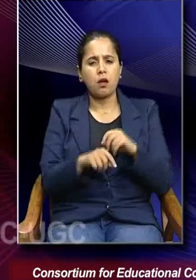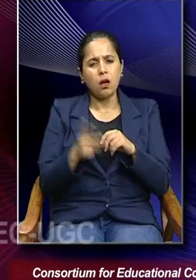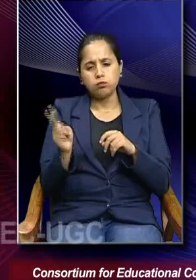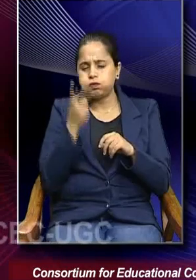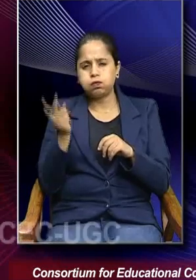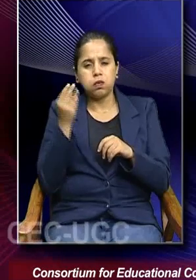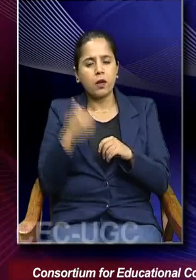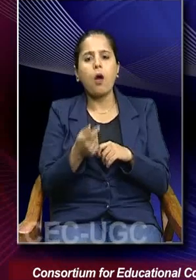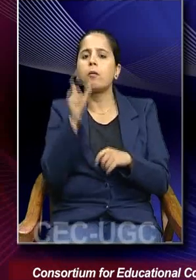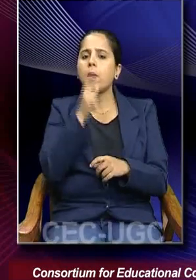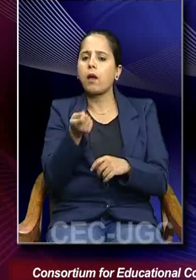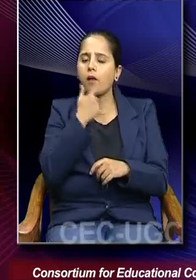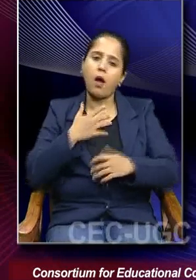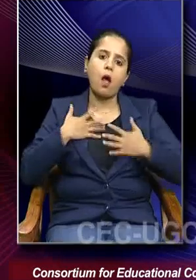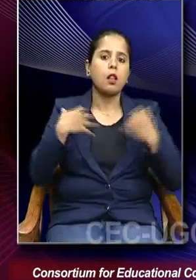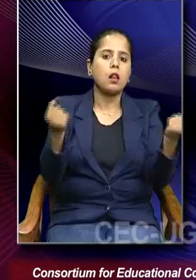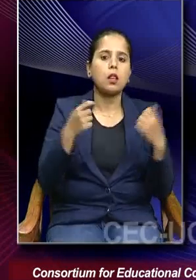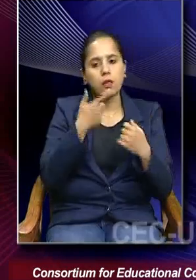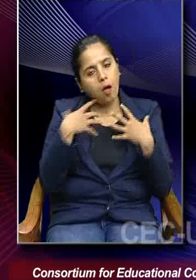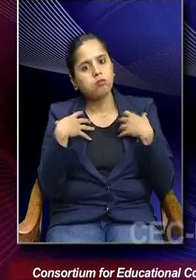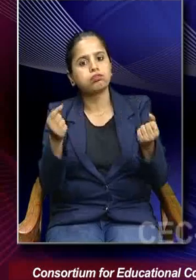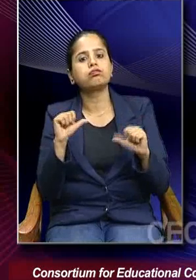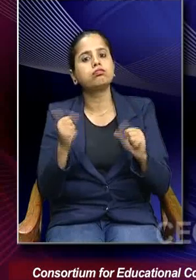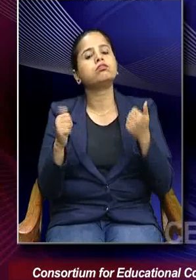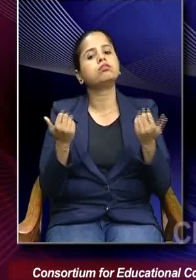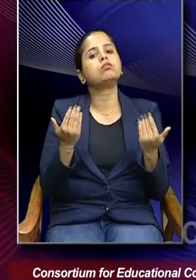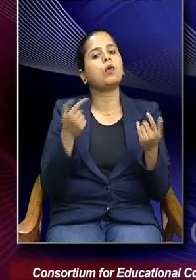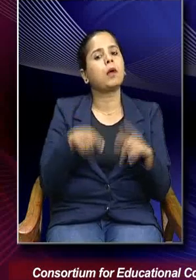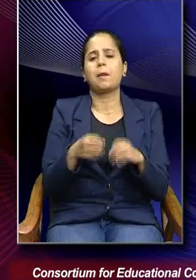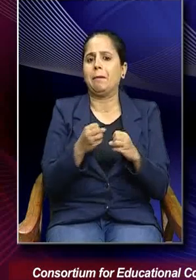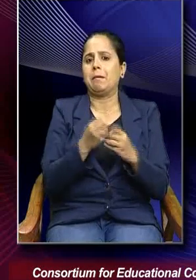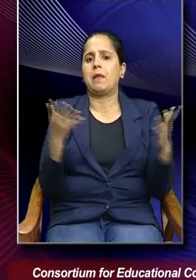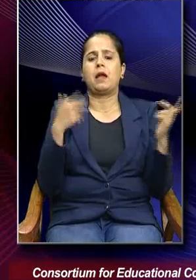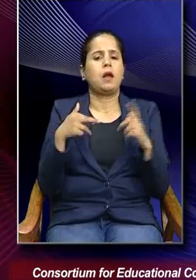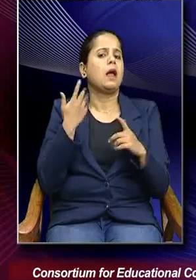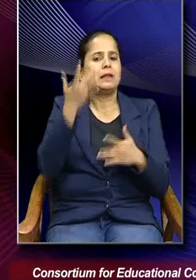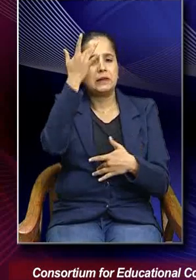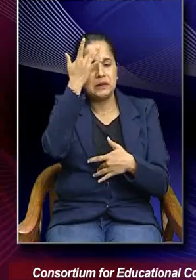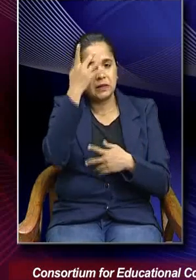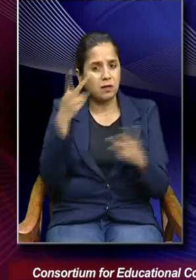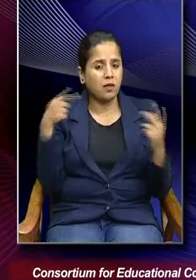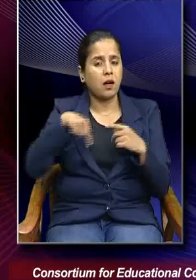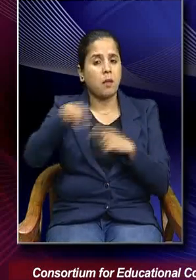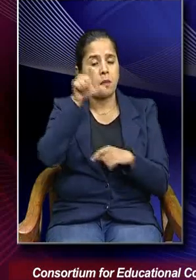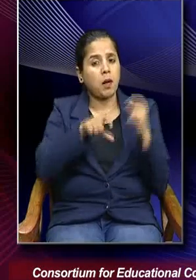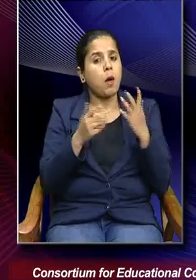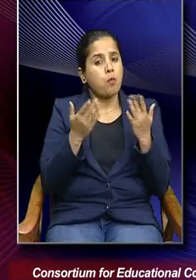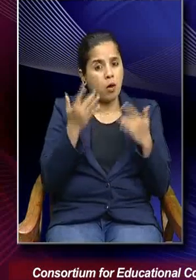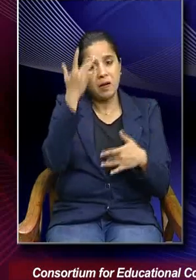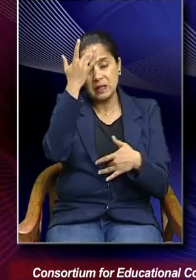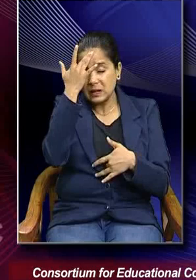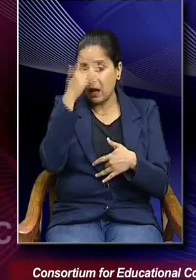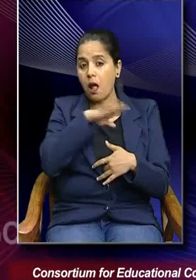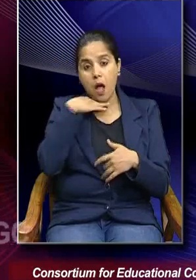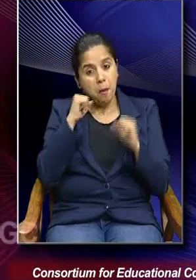kind of invented a diagnosis of almost lot number of diseases, life-taking ailments.